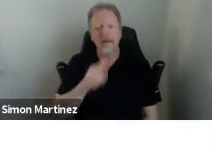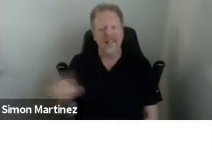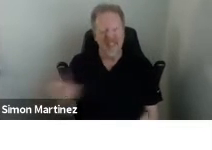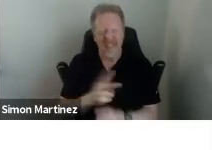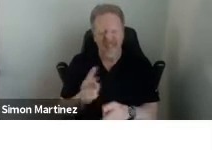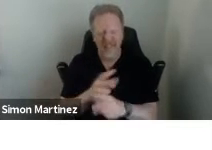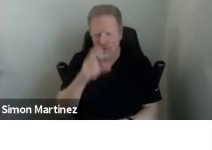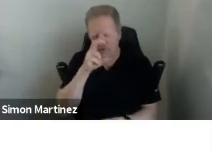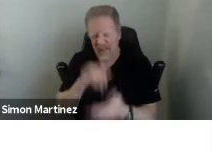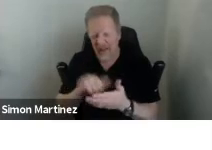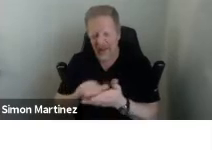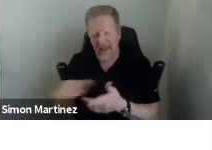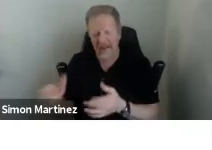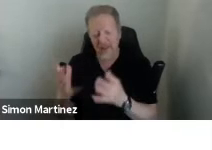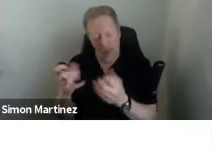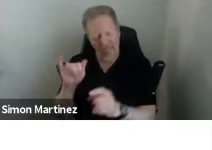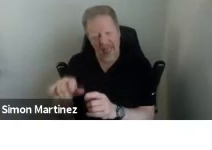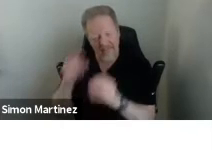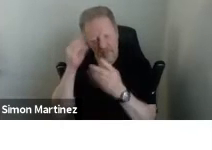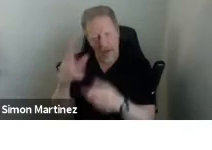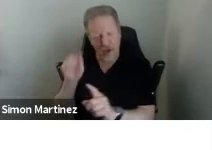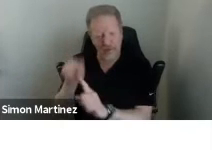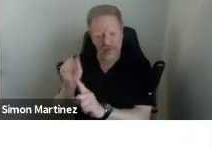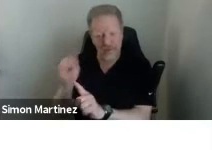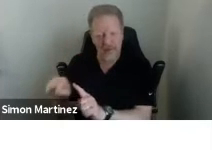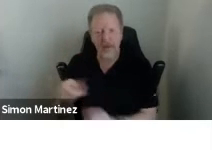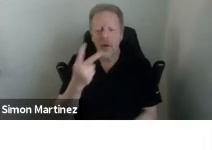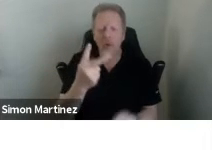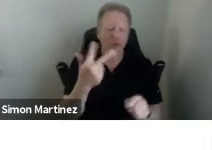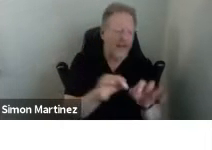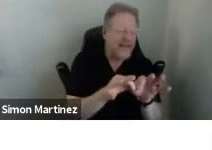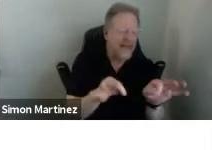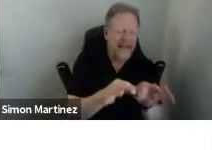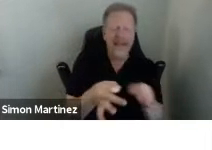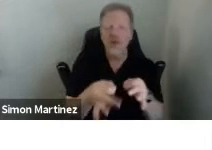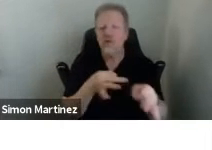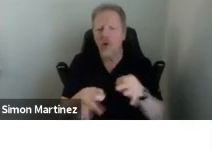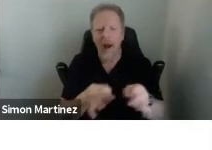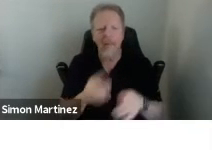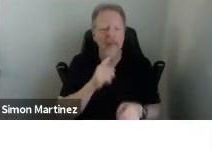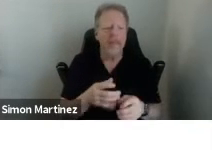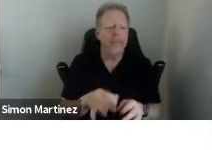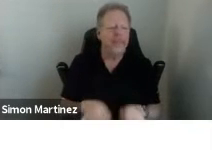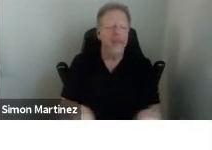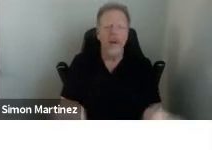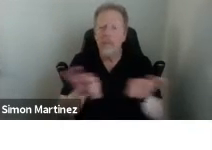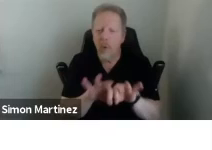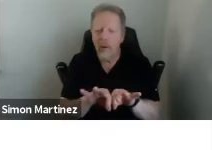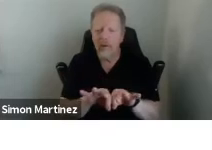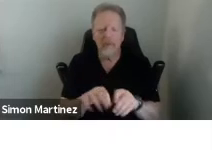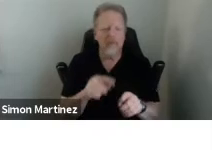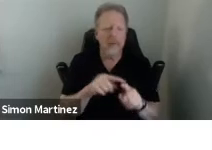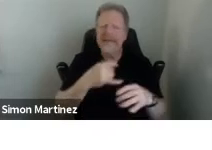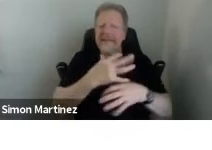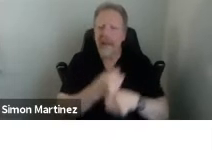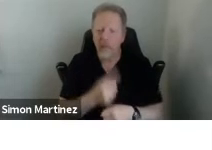that. And have 2 or 3 sentences that describes the main, sort of like a summary